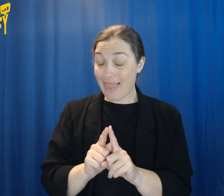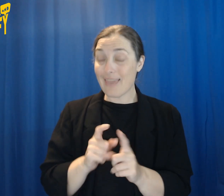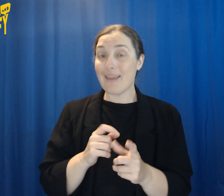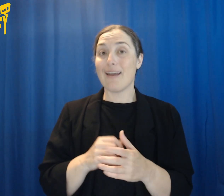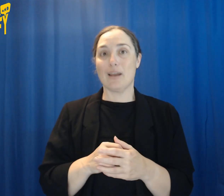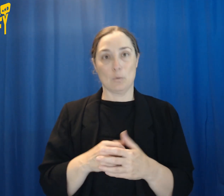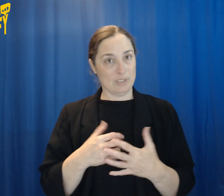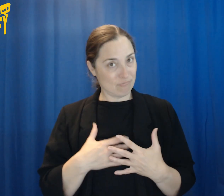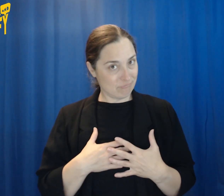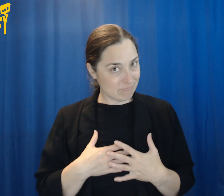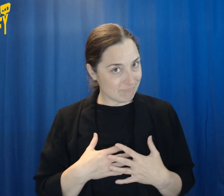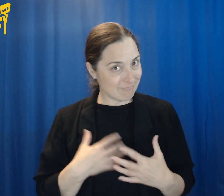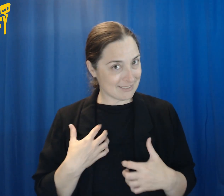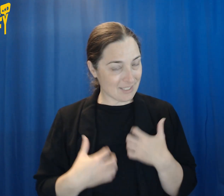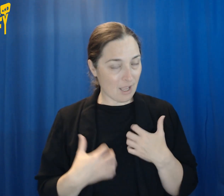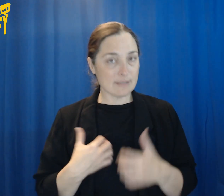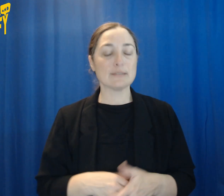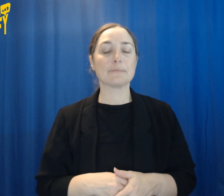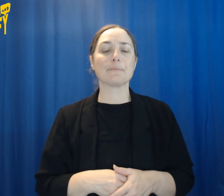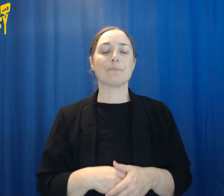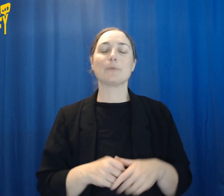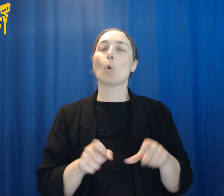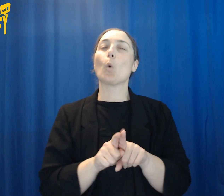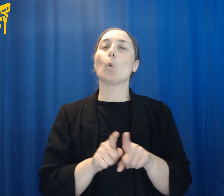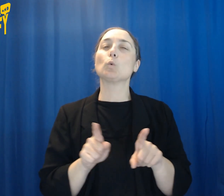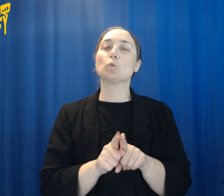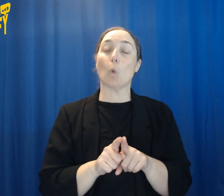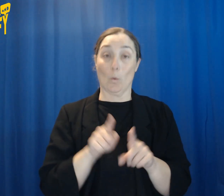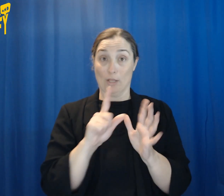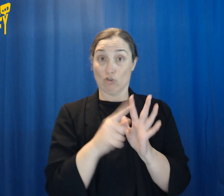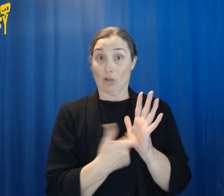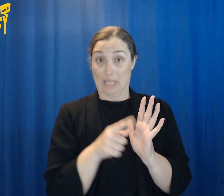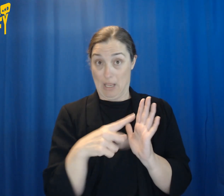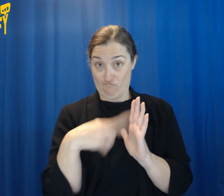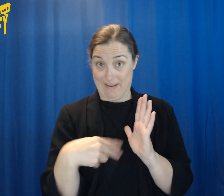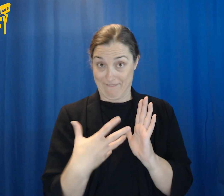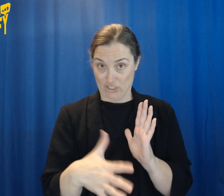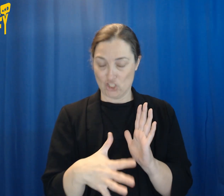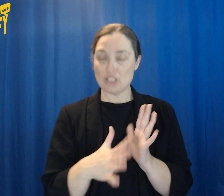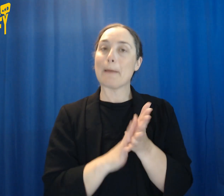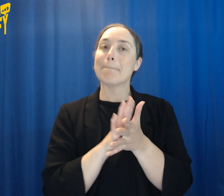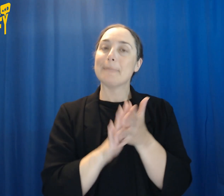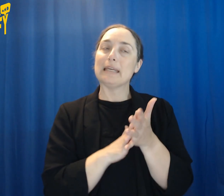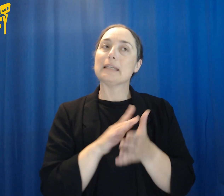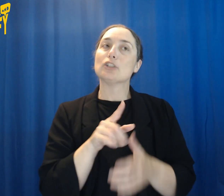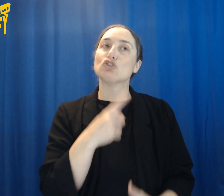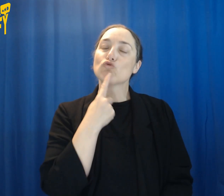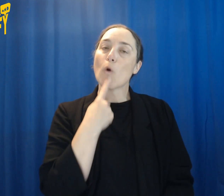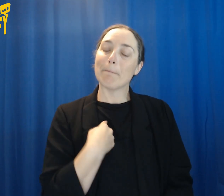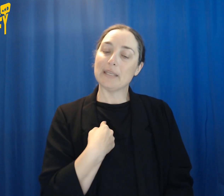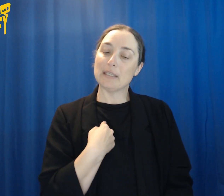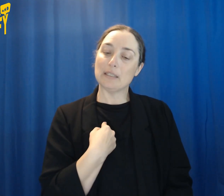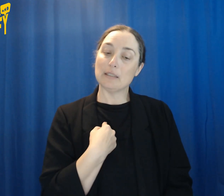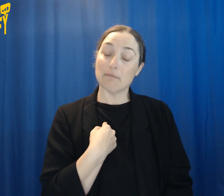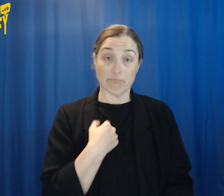very exciting. And also what was great about the doctor reading it was that she told me quite candidly, she was